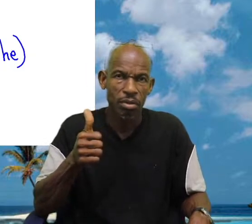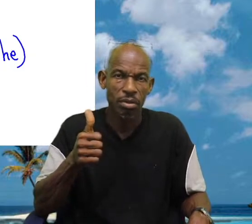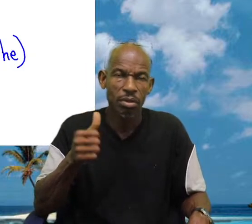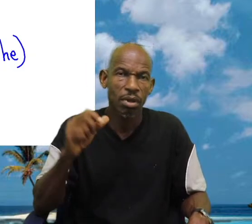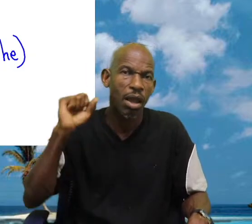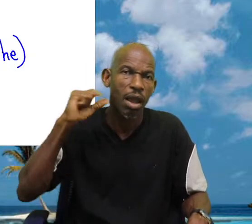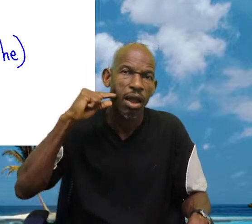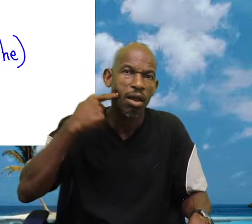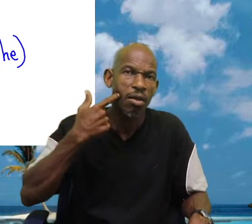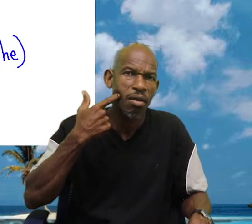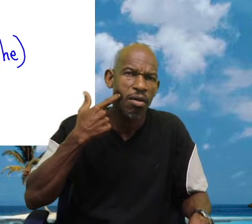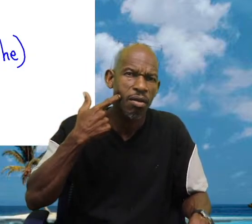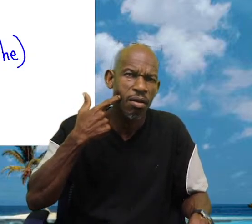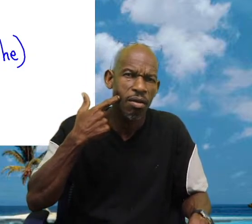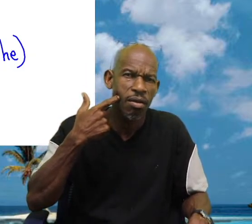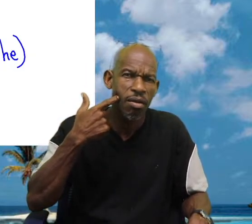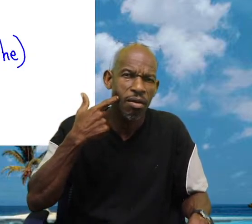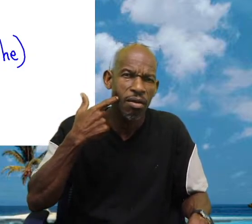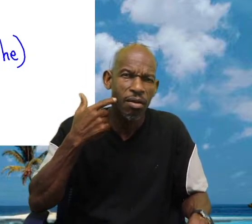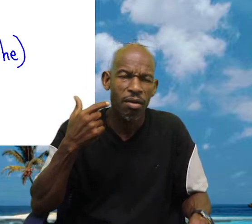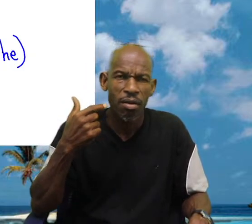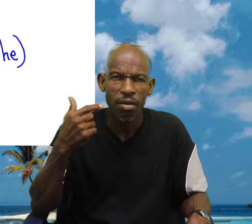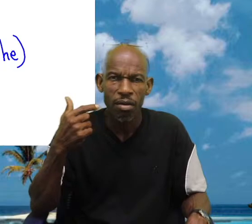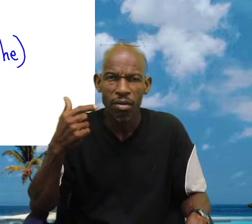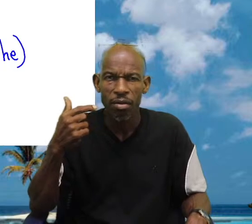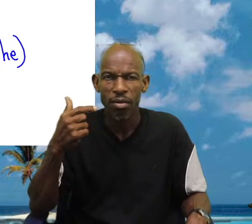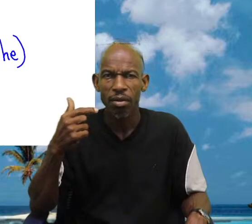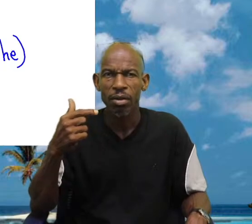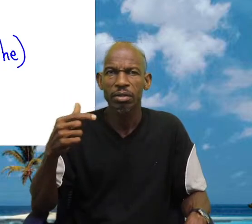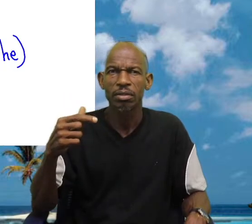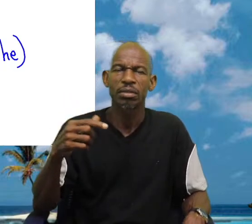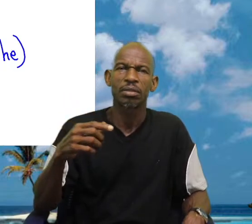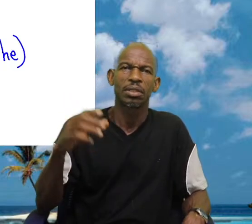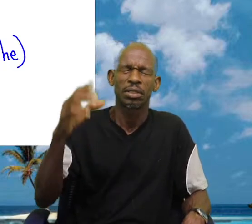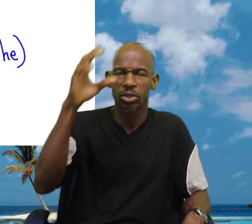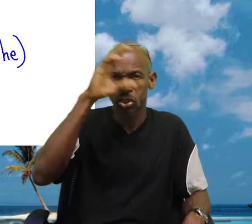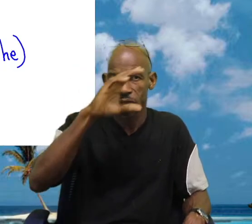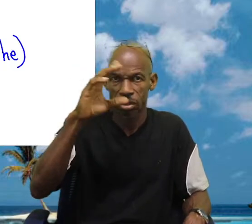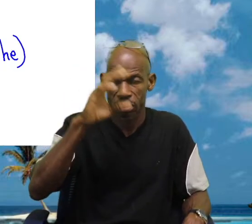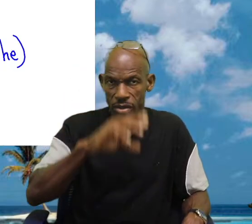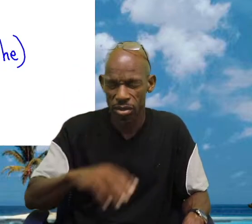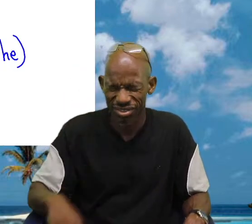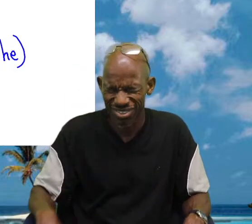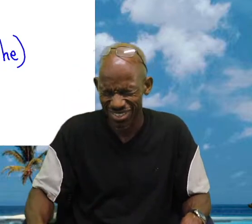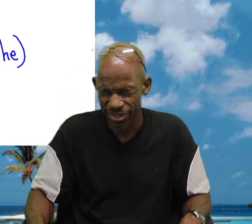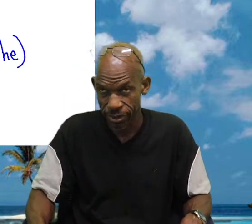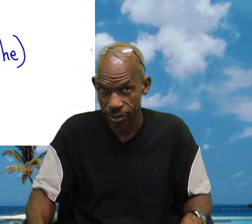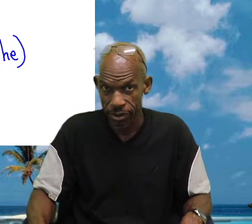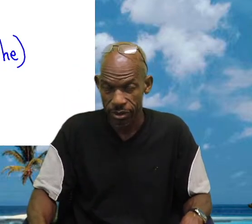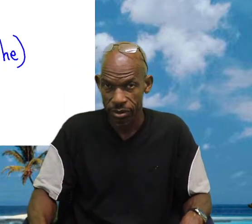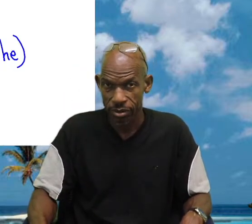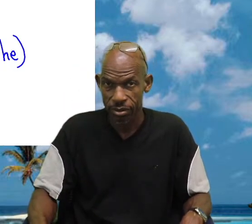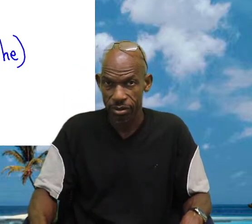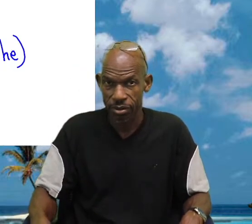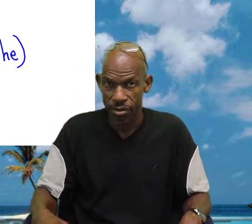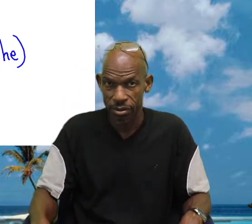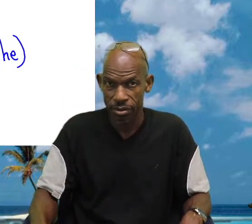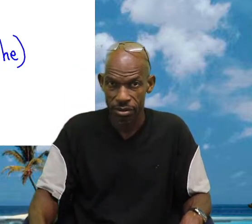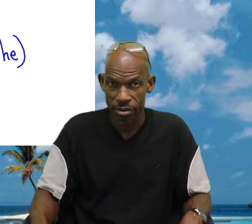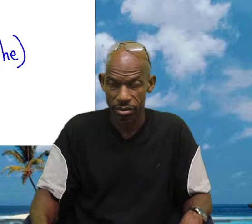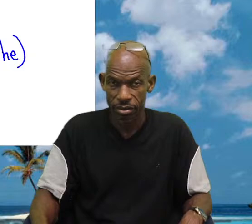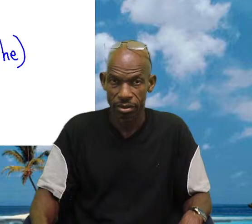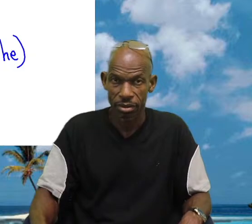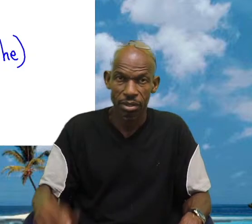Avril, is Avril there? I'm not, yes, I'm seeing Avril. Avril, are you understanding me? And any